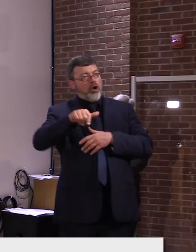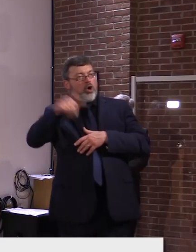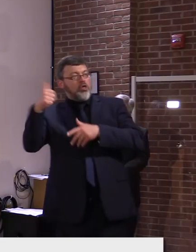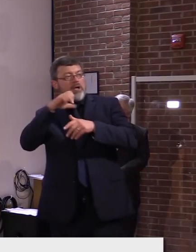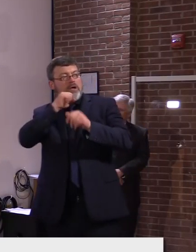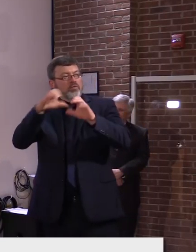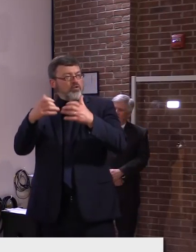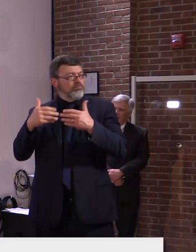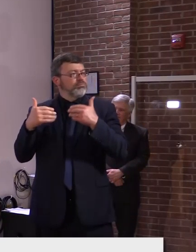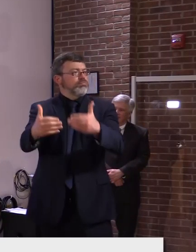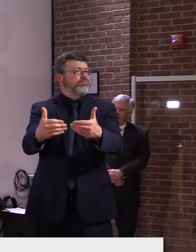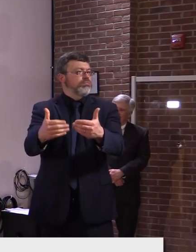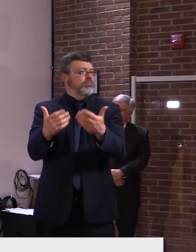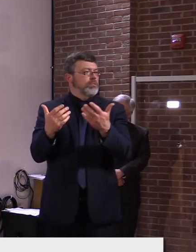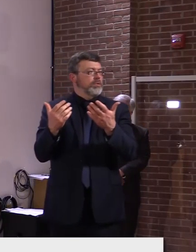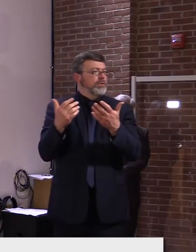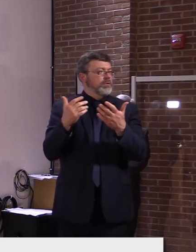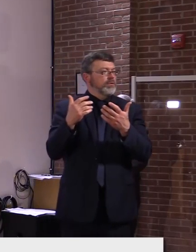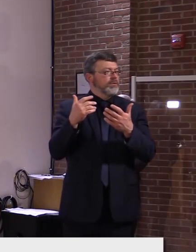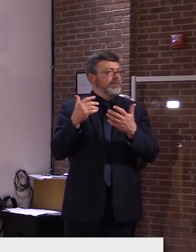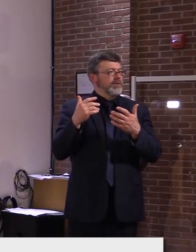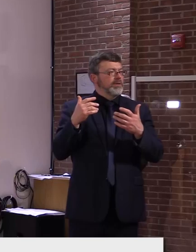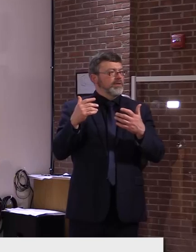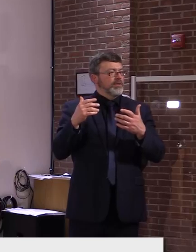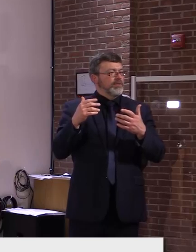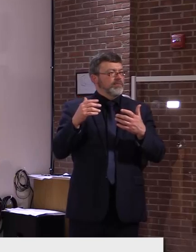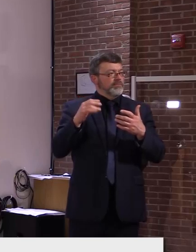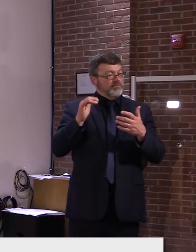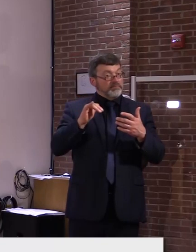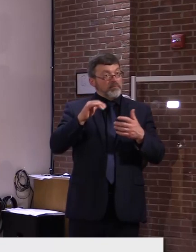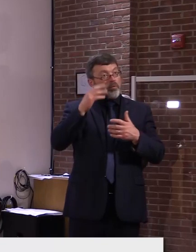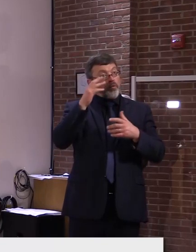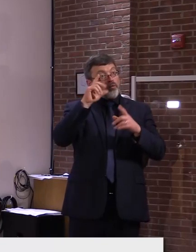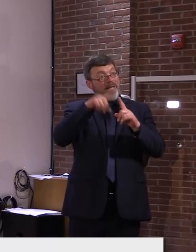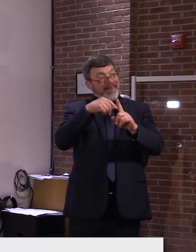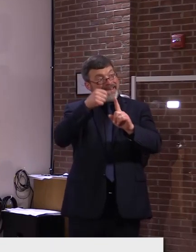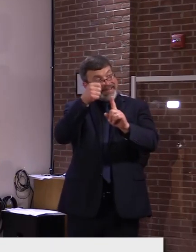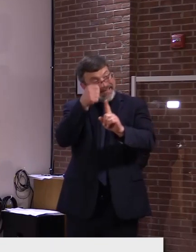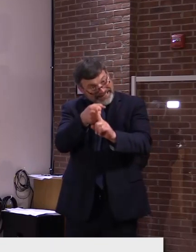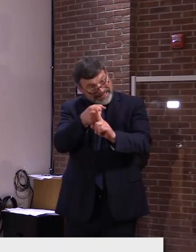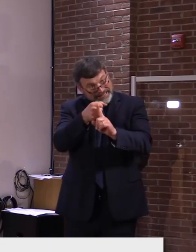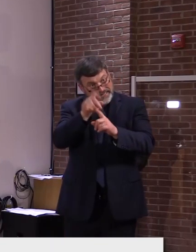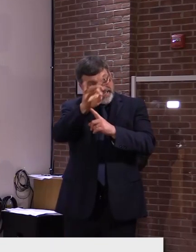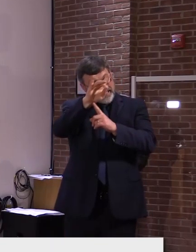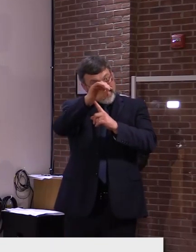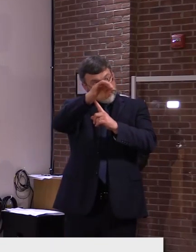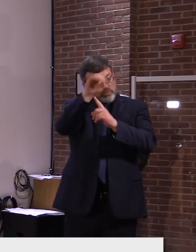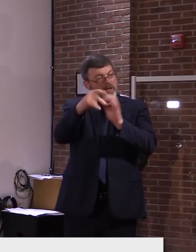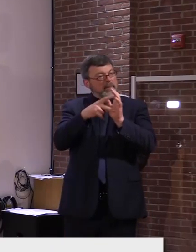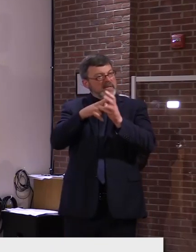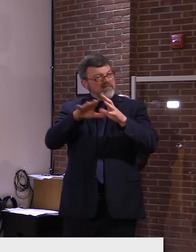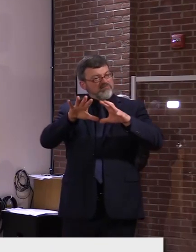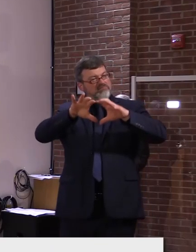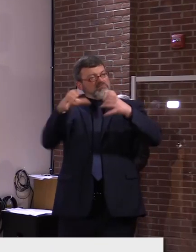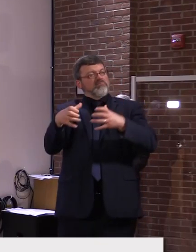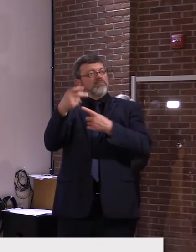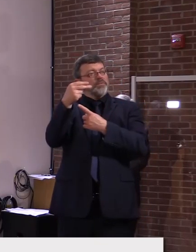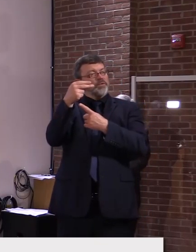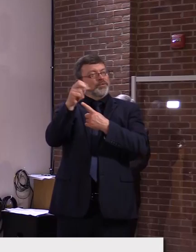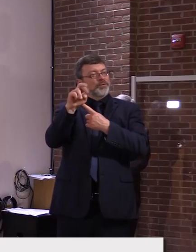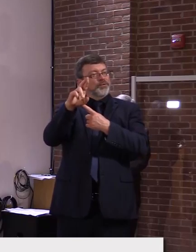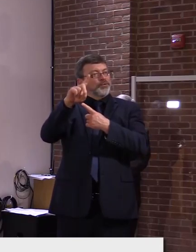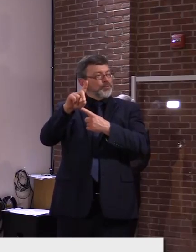and I've heard the higher ones, so I don't know what to believe. All I know is that Vermont is the leader in that category, I believe, at this